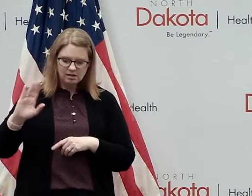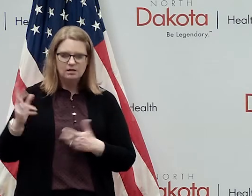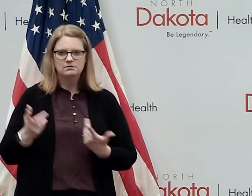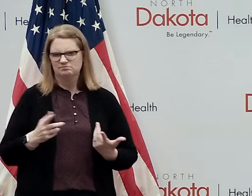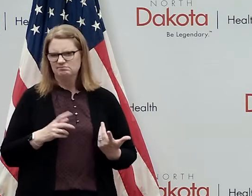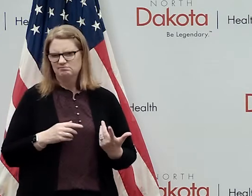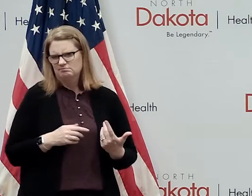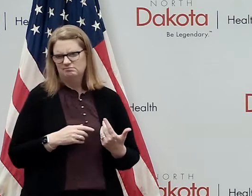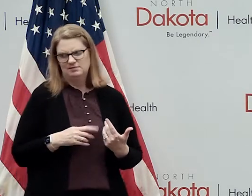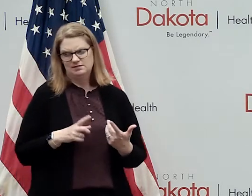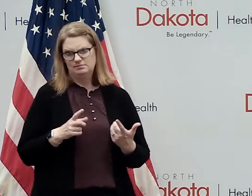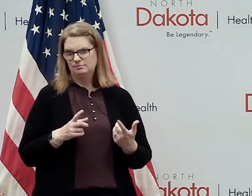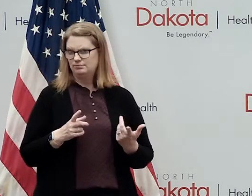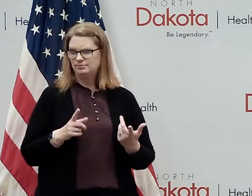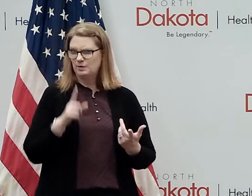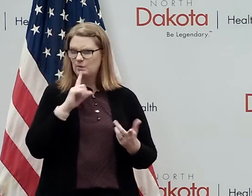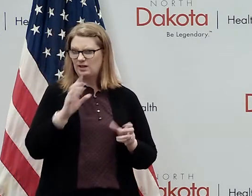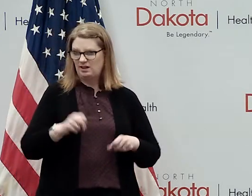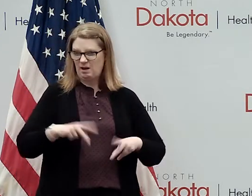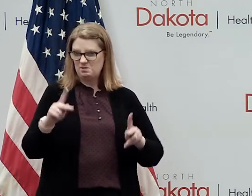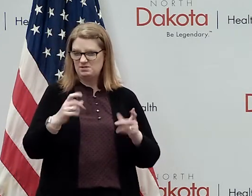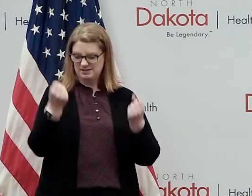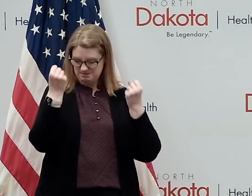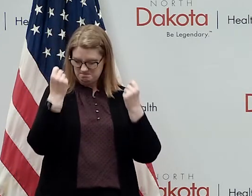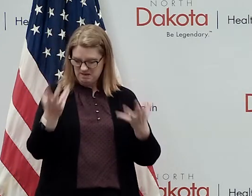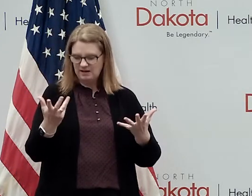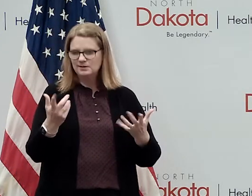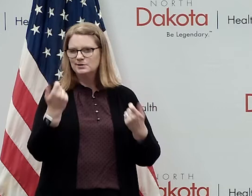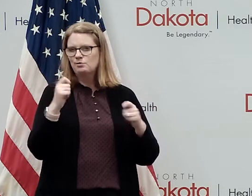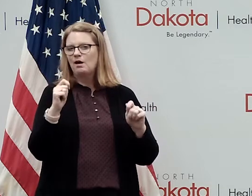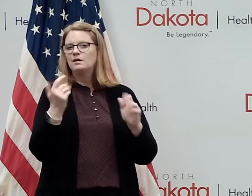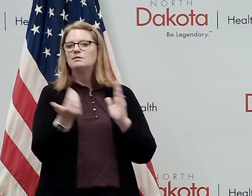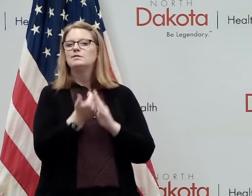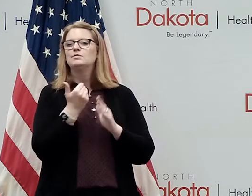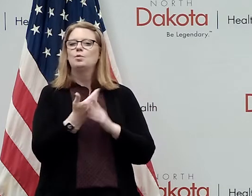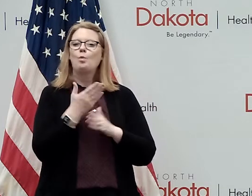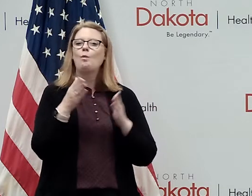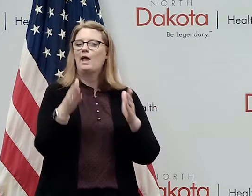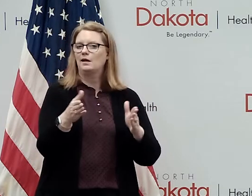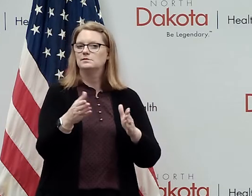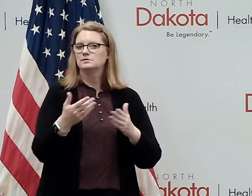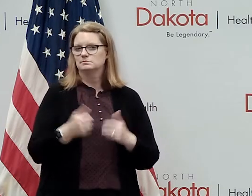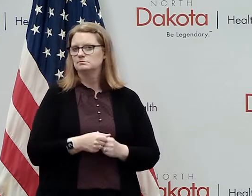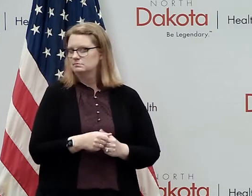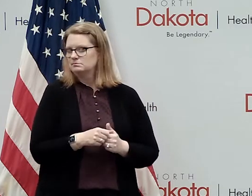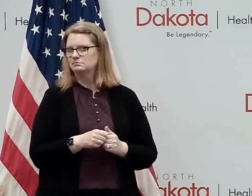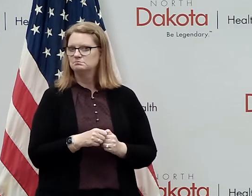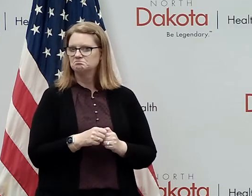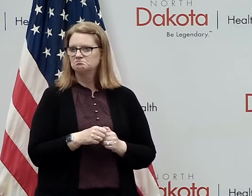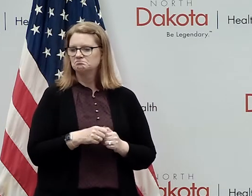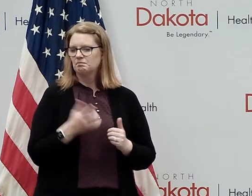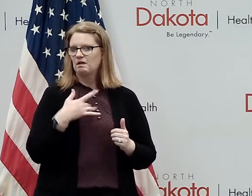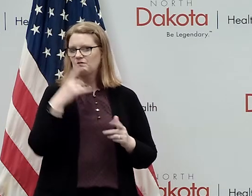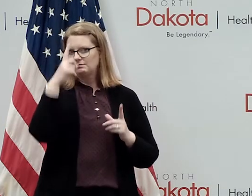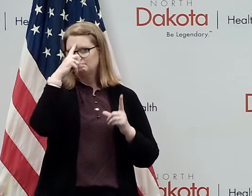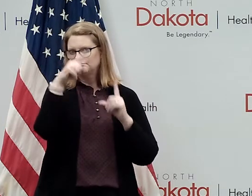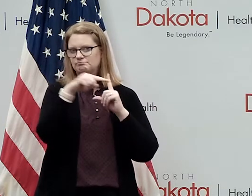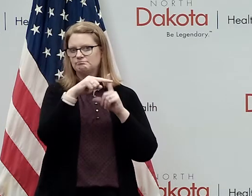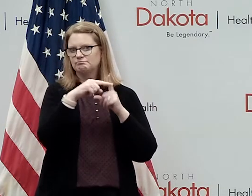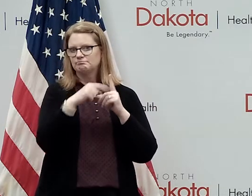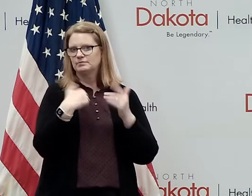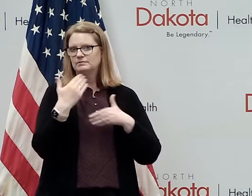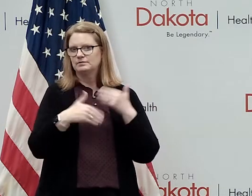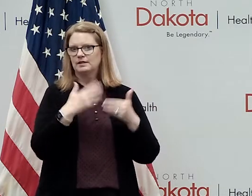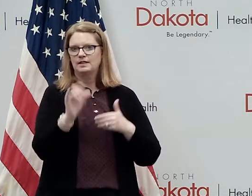for reimagining processes and reinventing government, and I'm an optimist that all of this will help accelerate